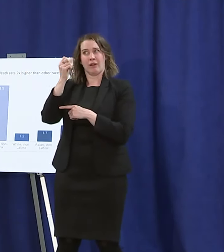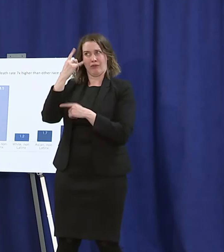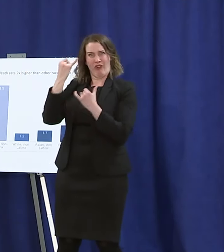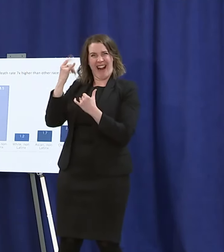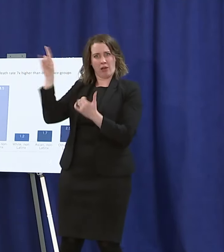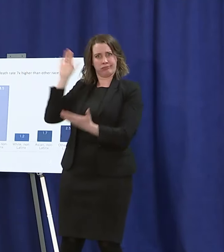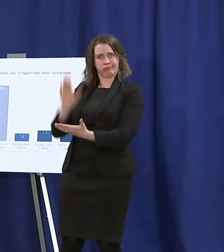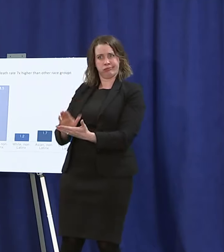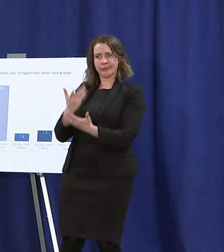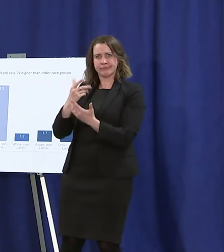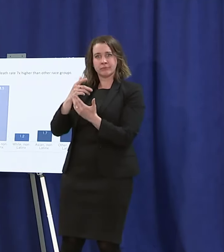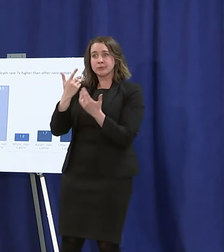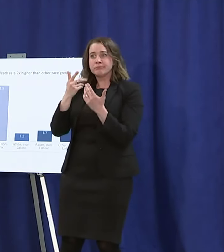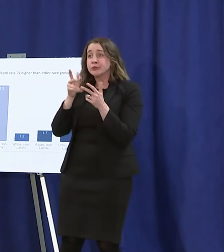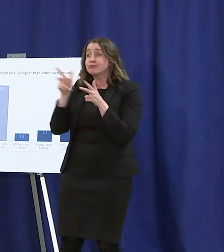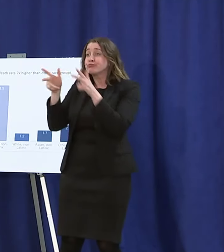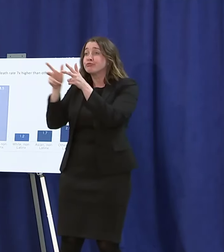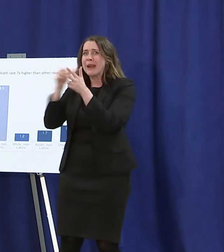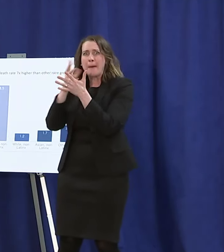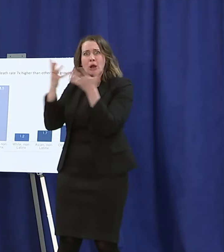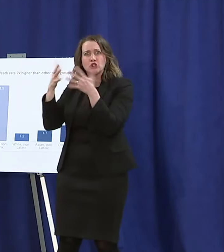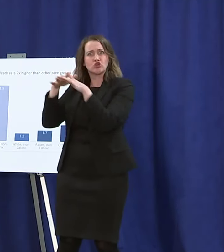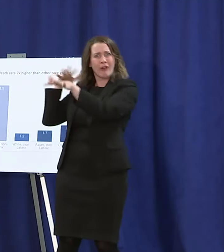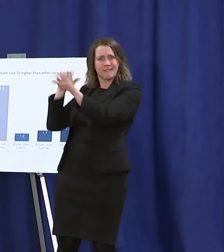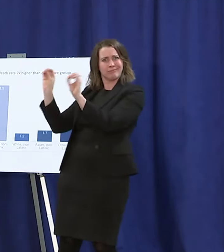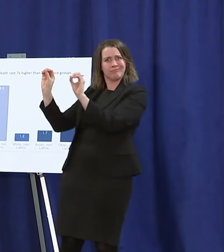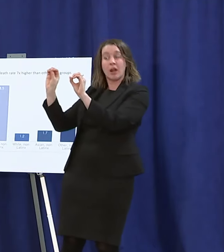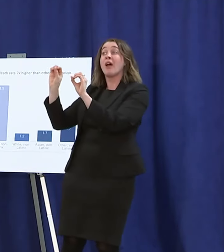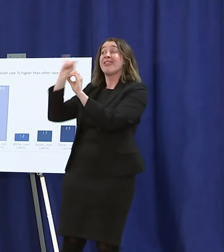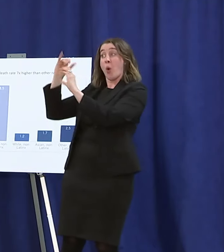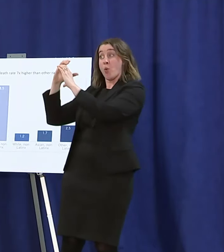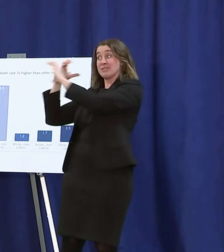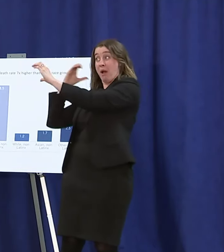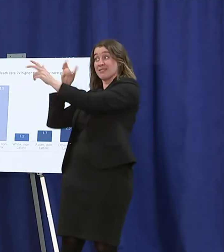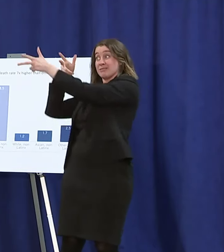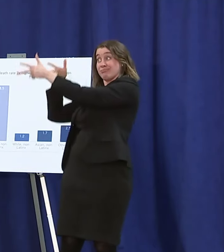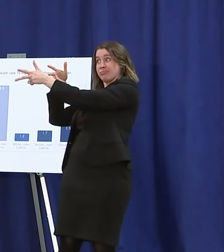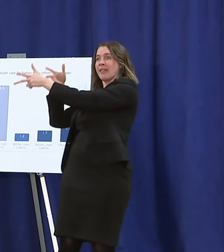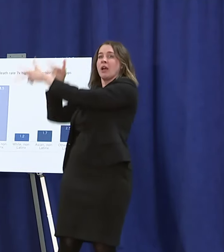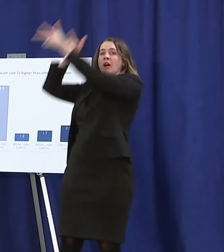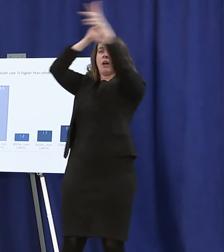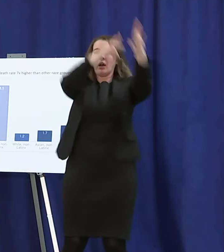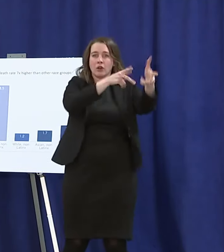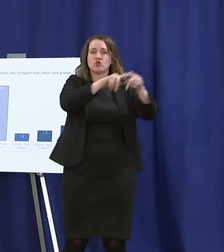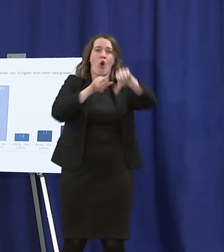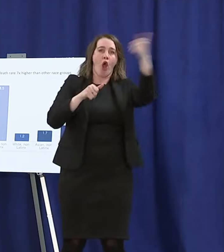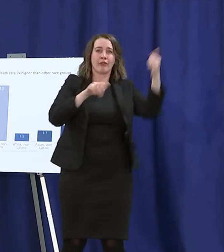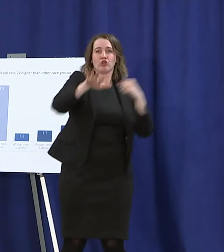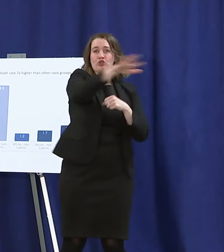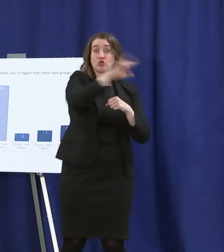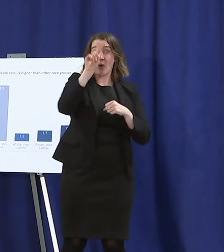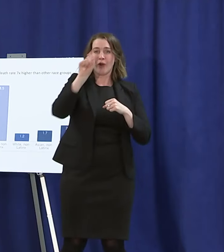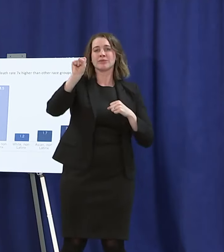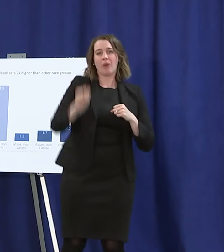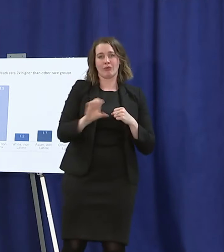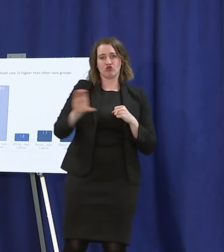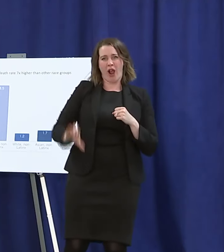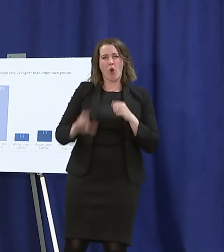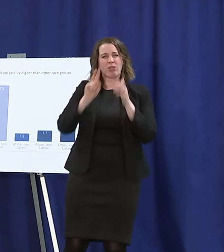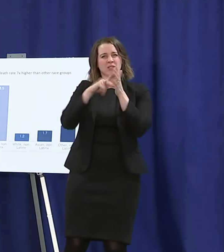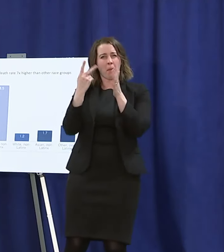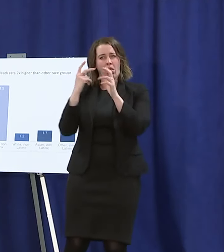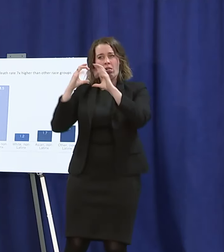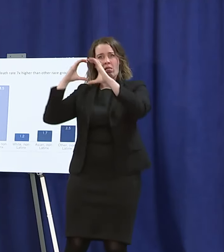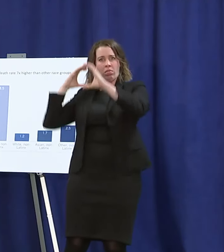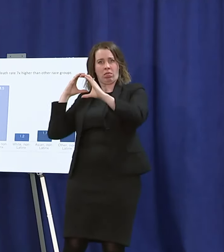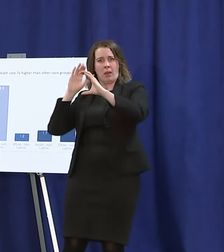those buses to very heavy trafficked areas on the south side. So the CTA is continuing to very